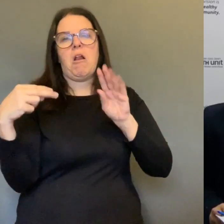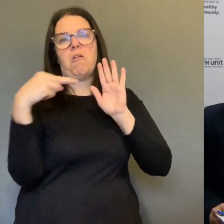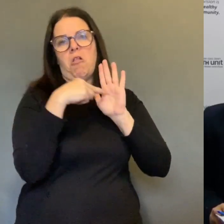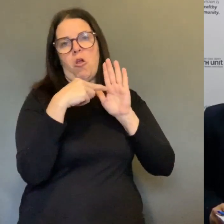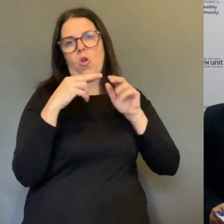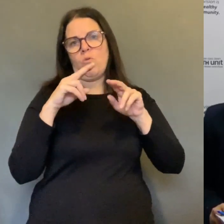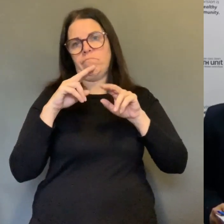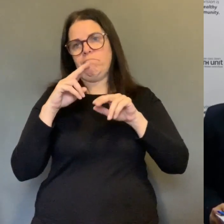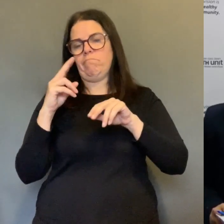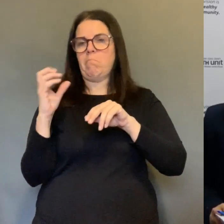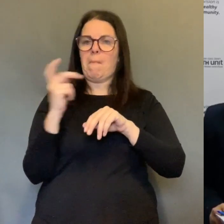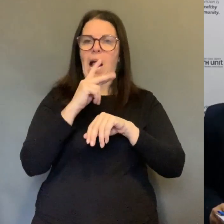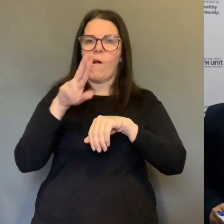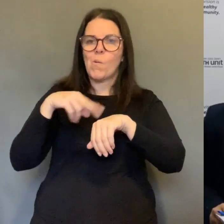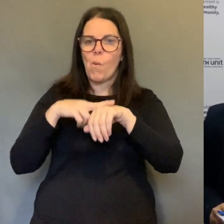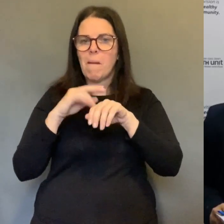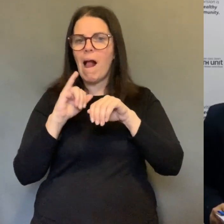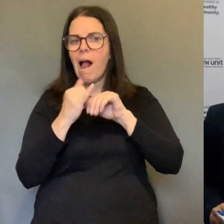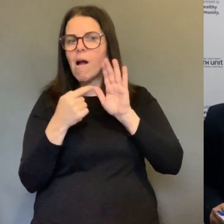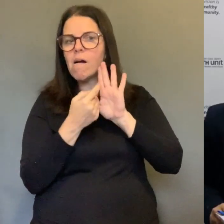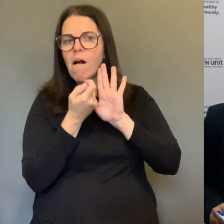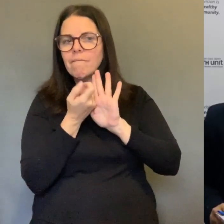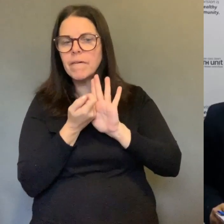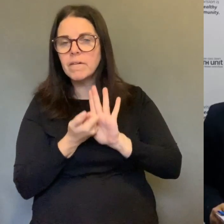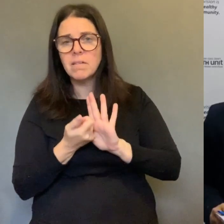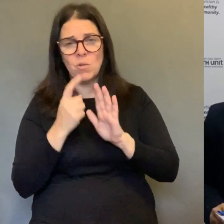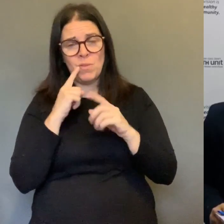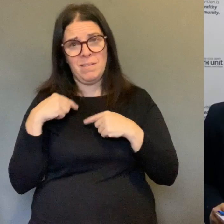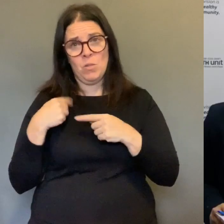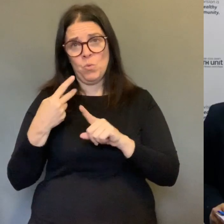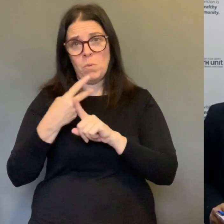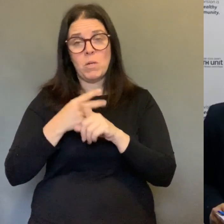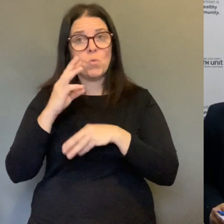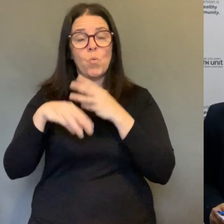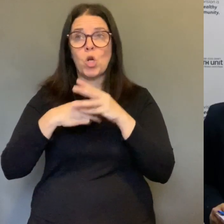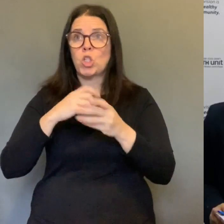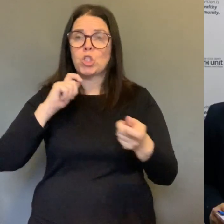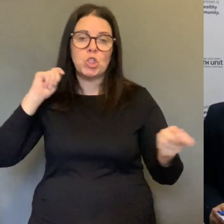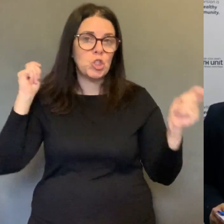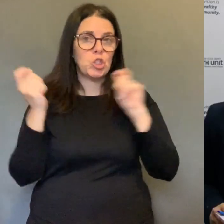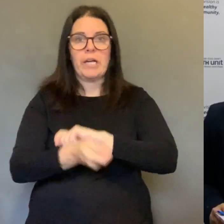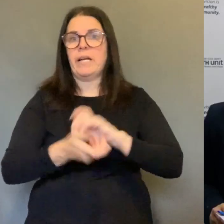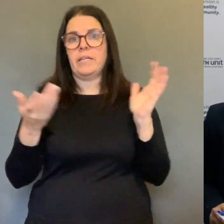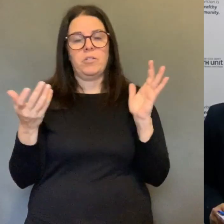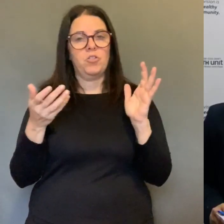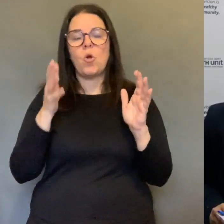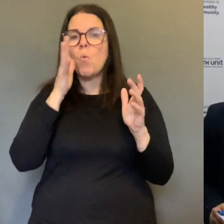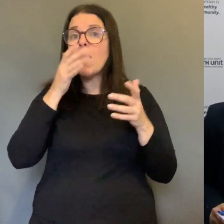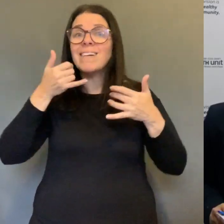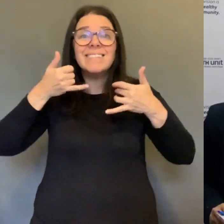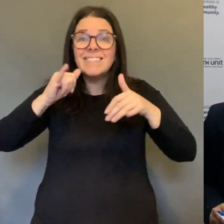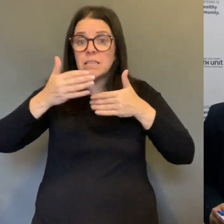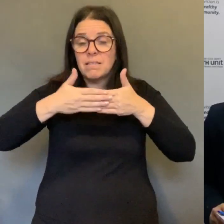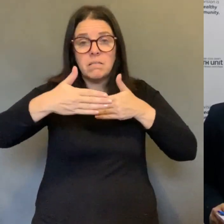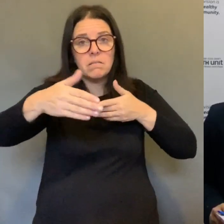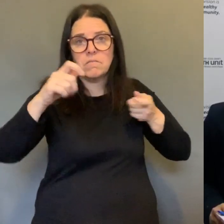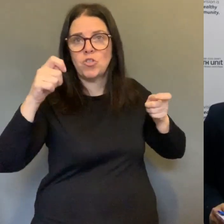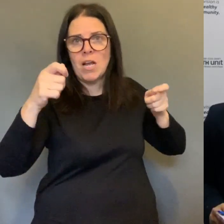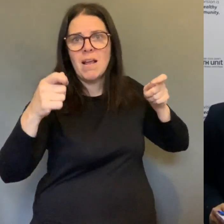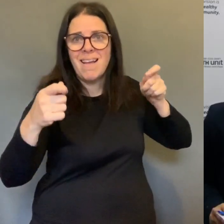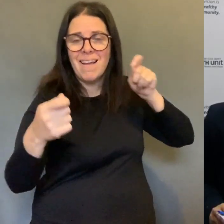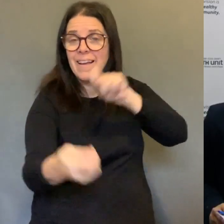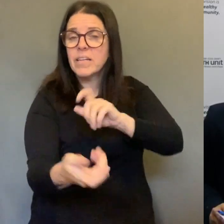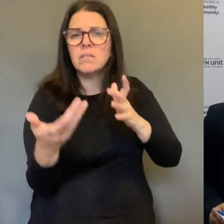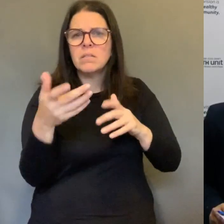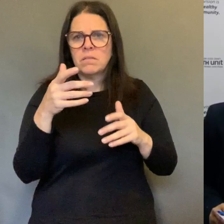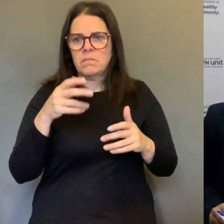more than months now in putting all these measures in place to ensure that our community is safe. We are doing our part in